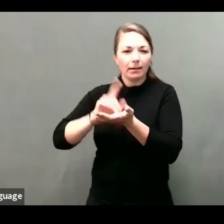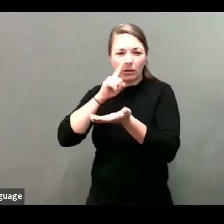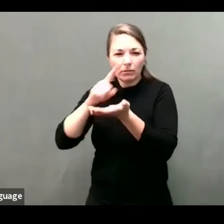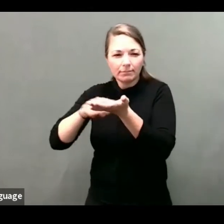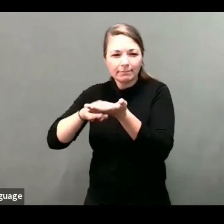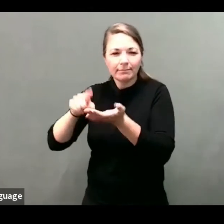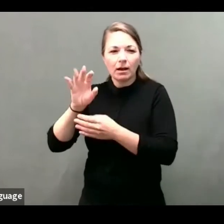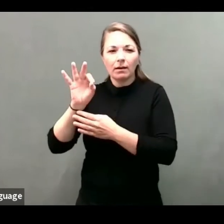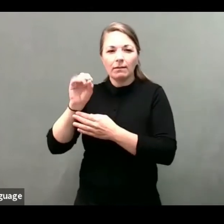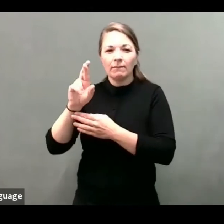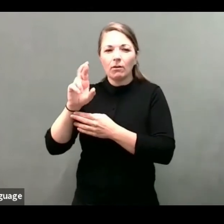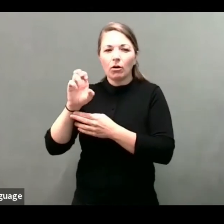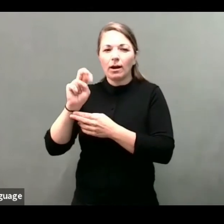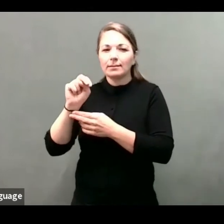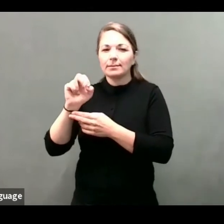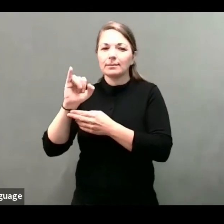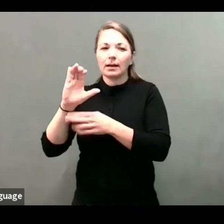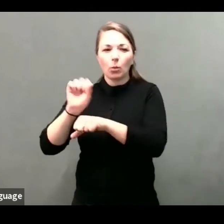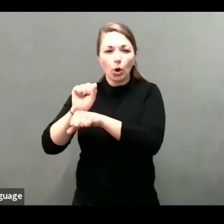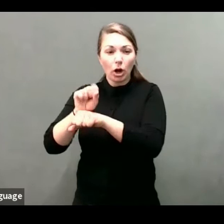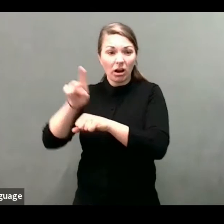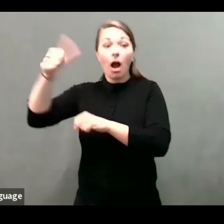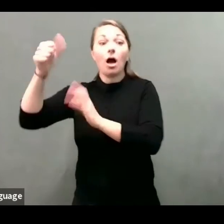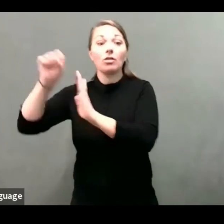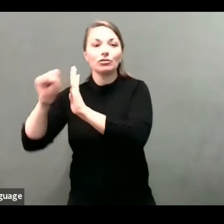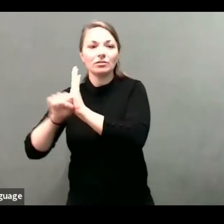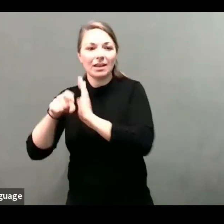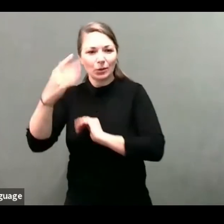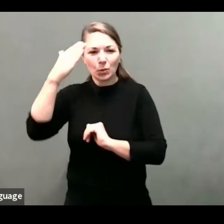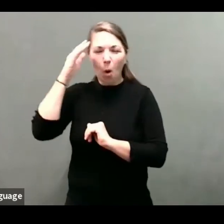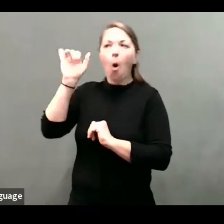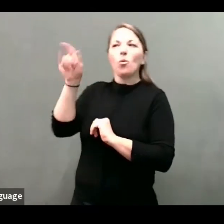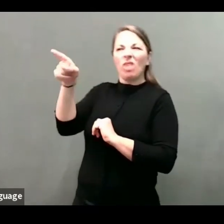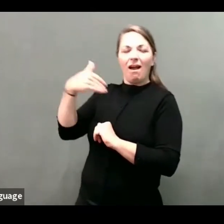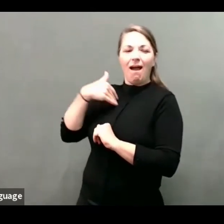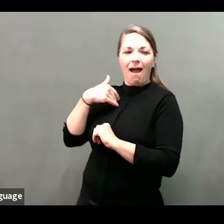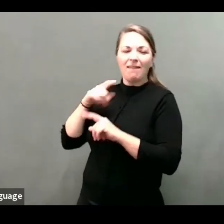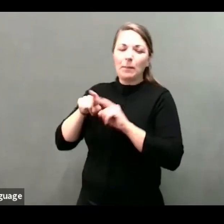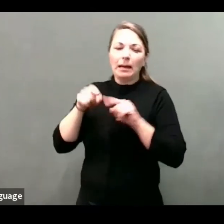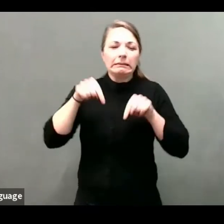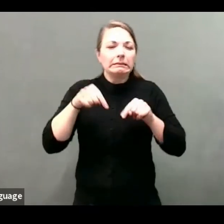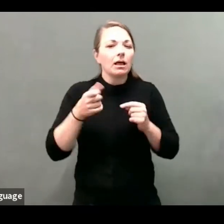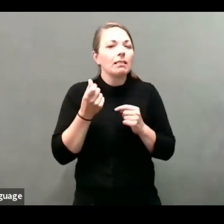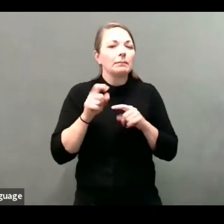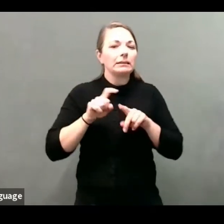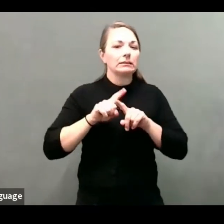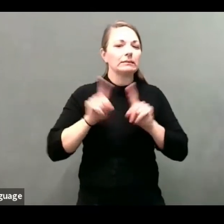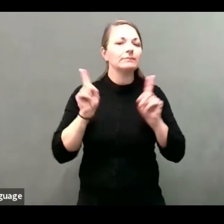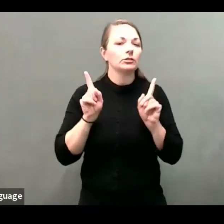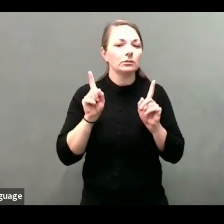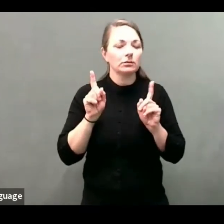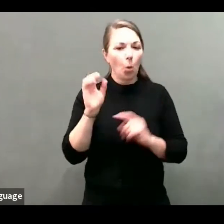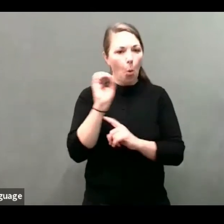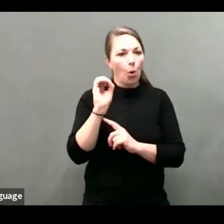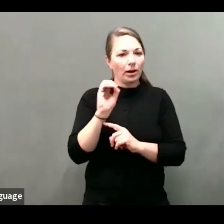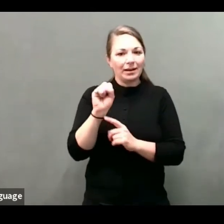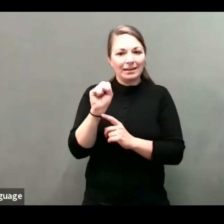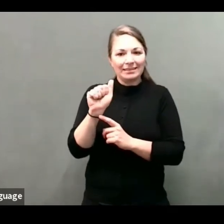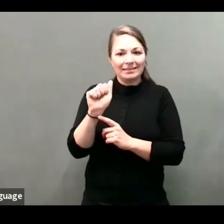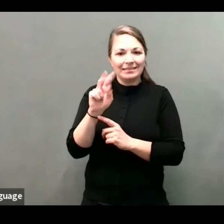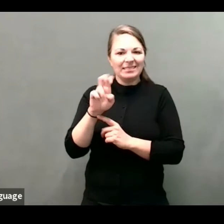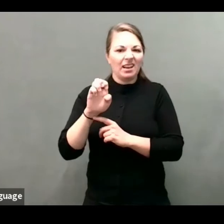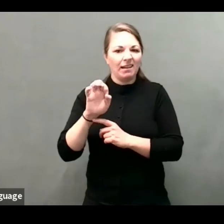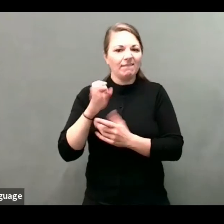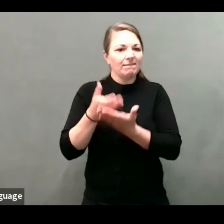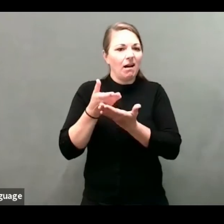other states, you may know of similar funds that are set up. But we'll talk a little bit about what the SAVE Fund, which is Oregon's version of this